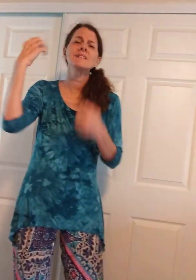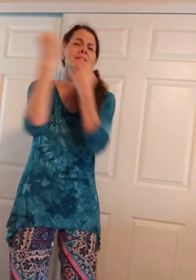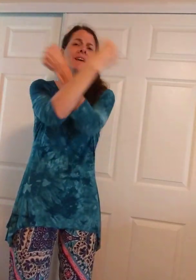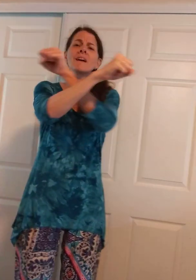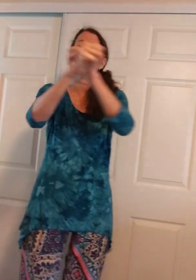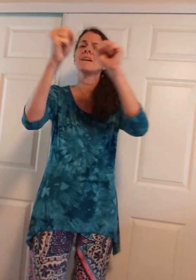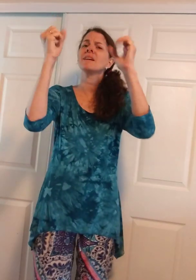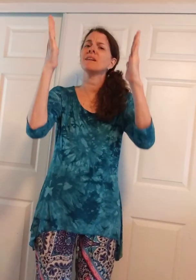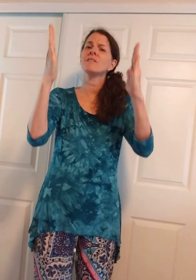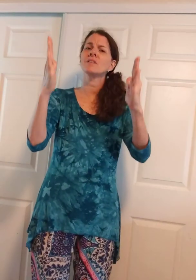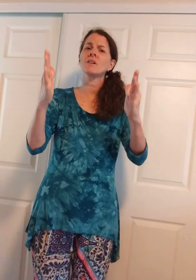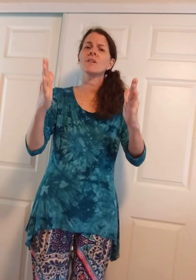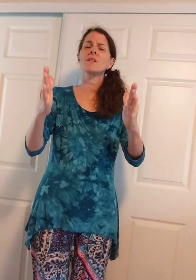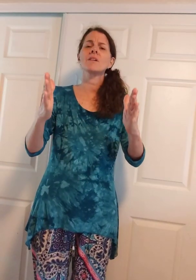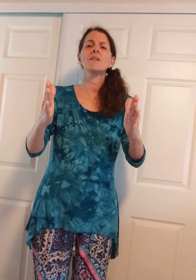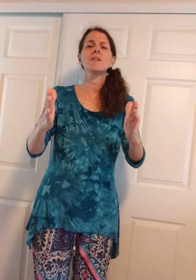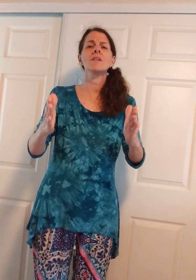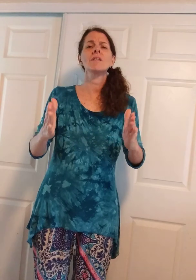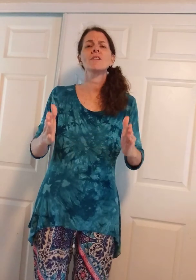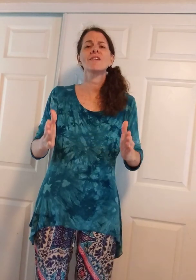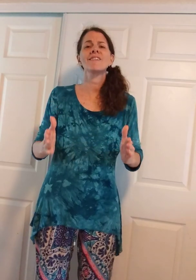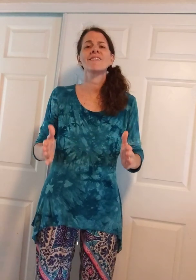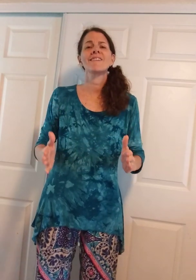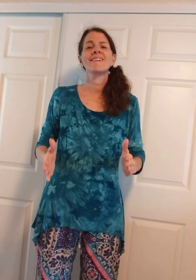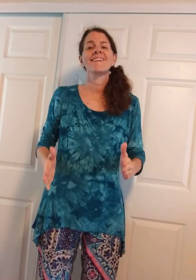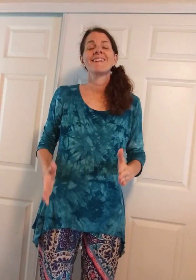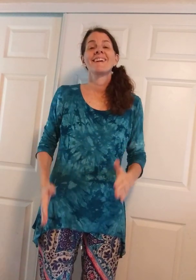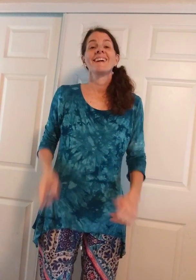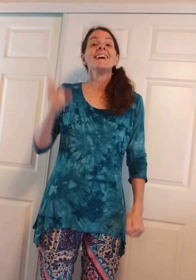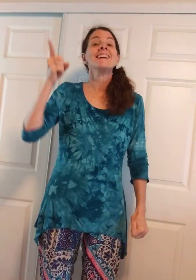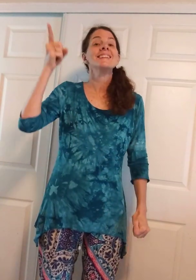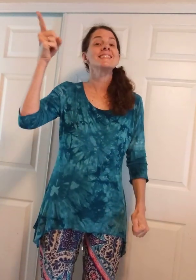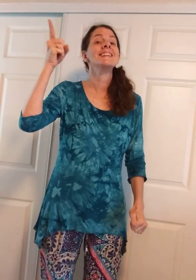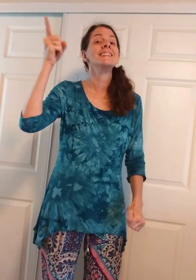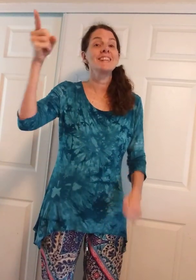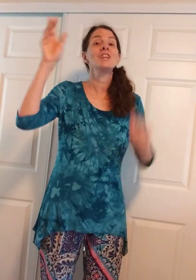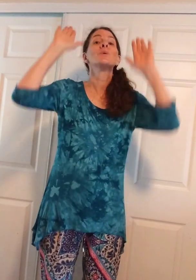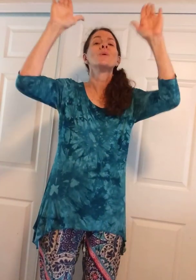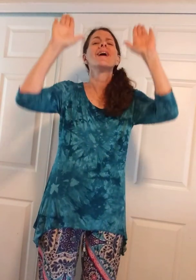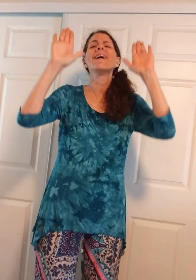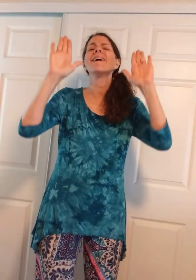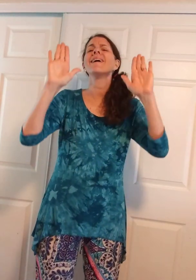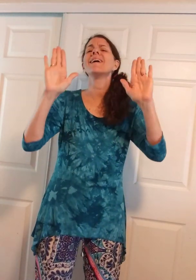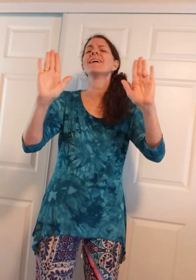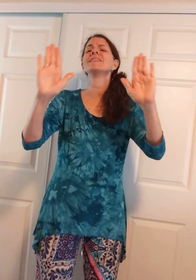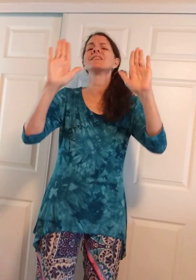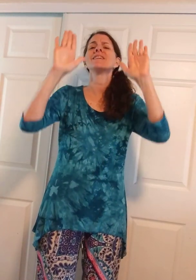Oh come the altar, Father's arms are open wide,